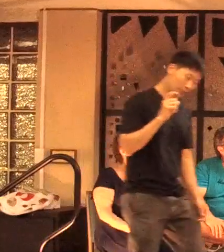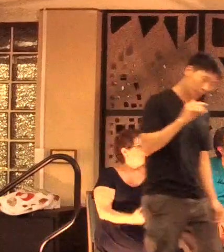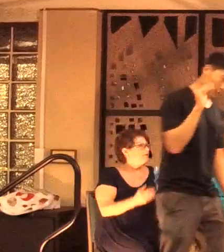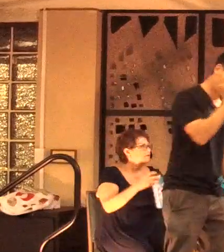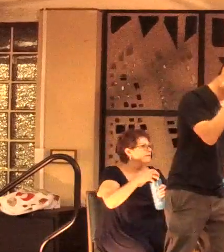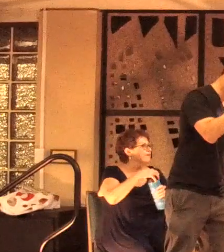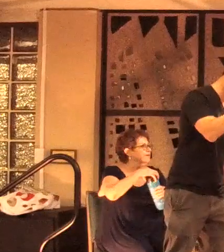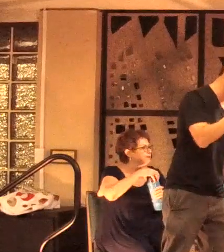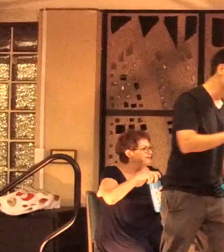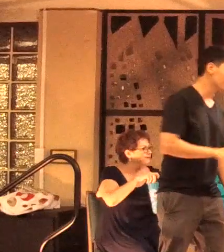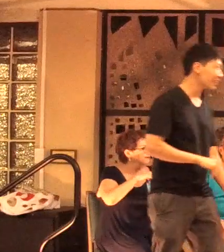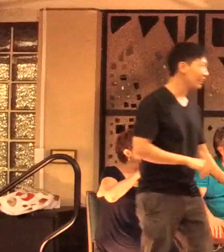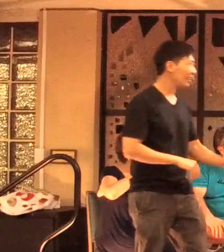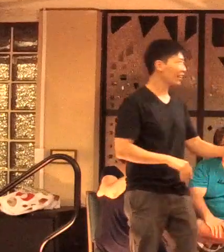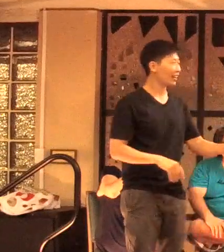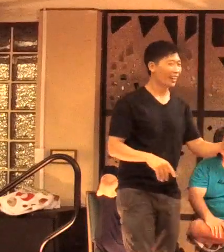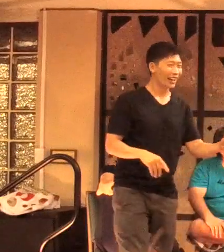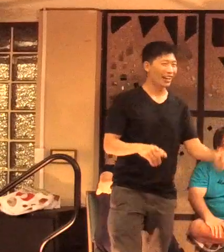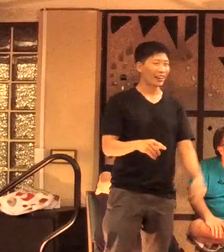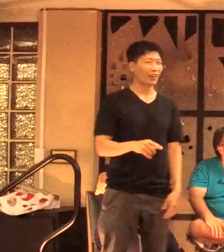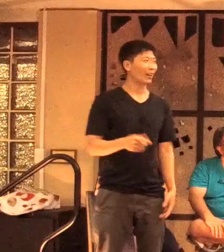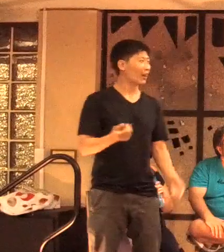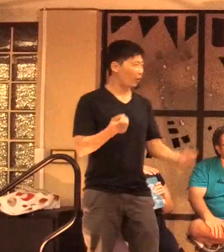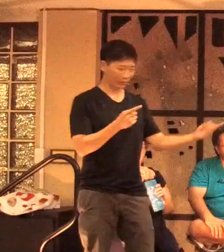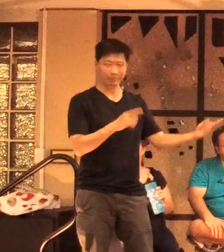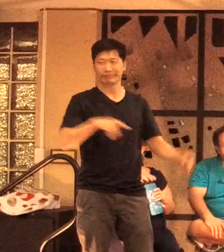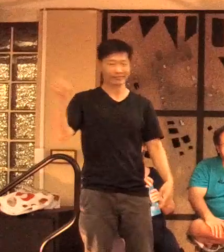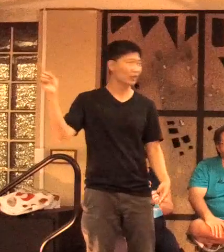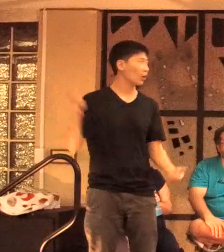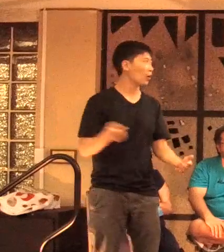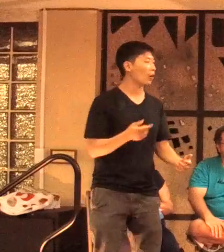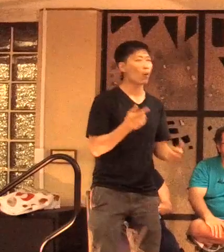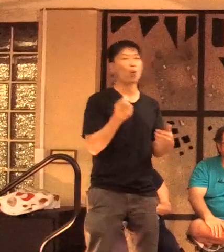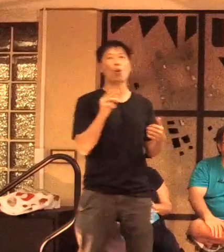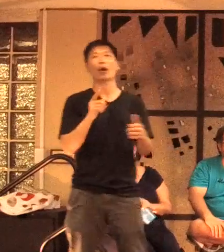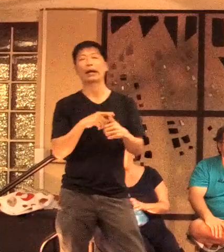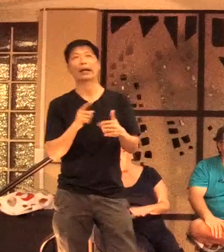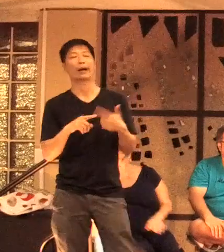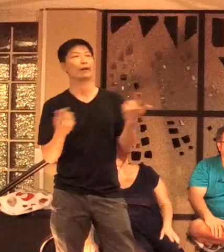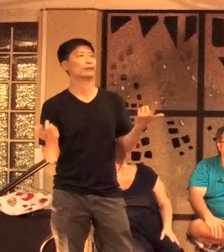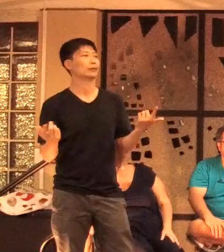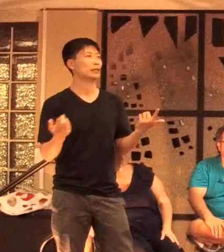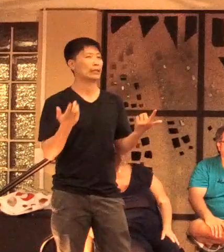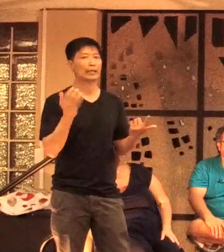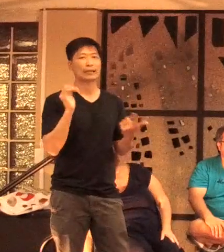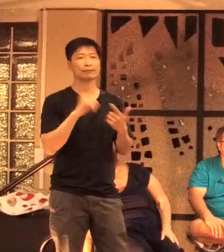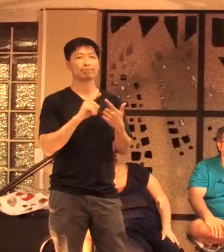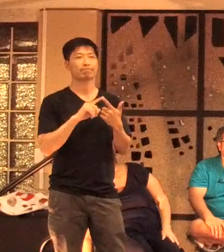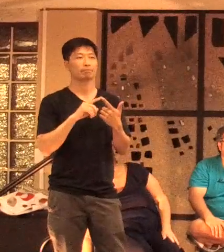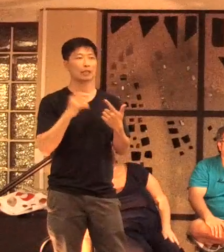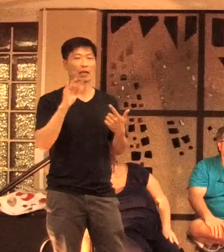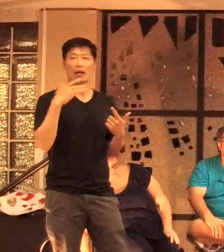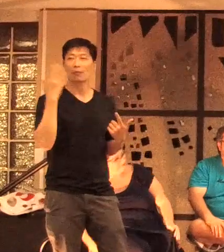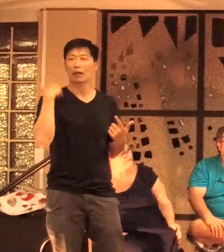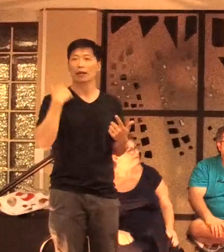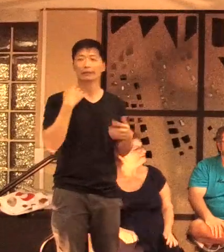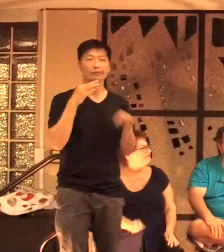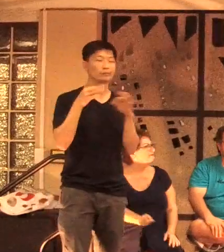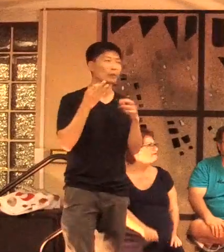like this. Or say, there's, like I said